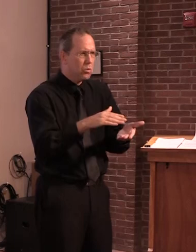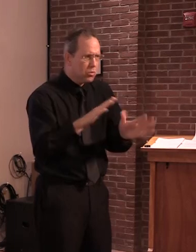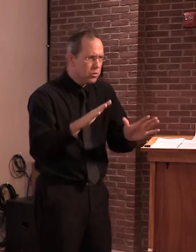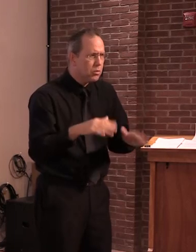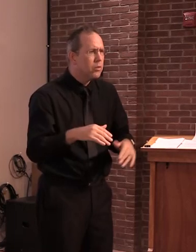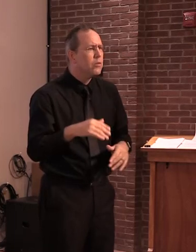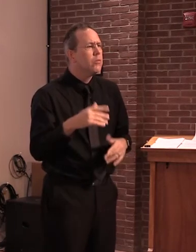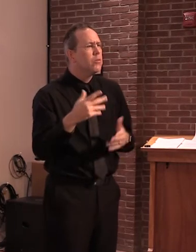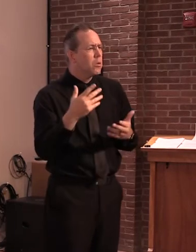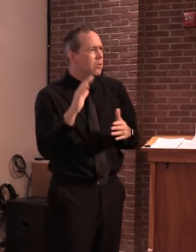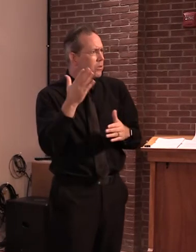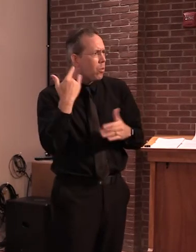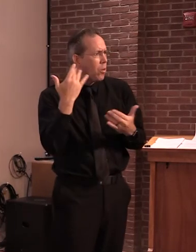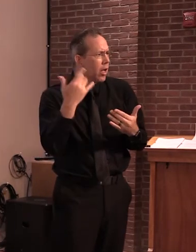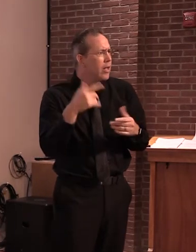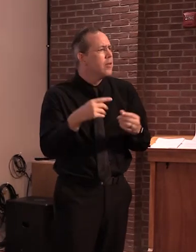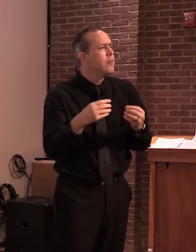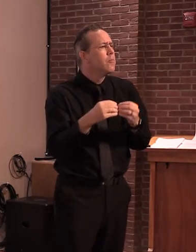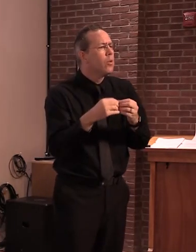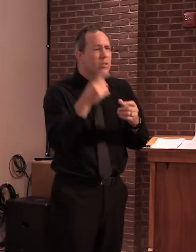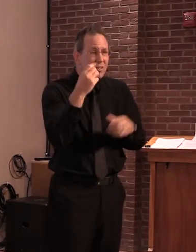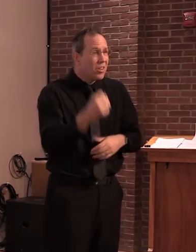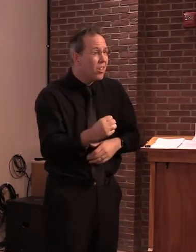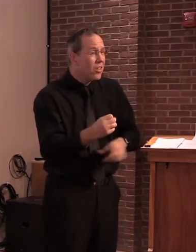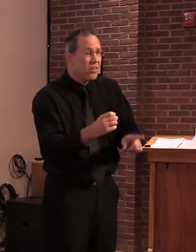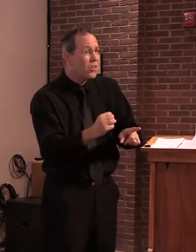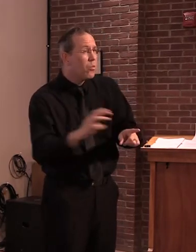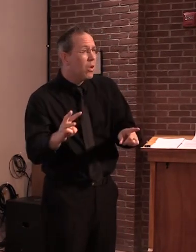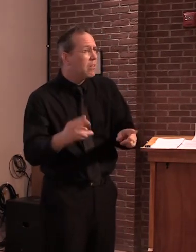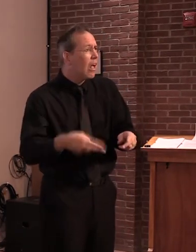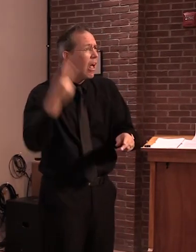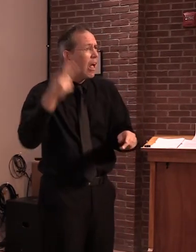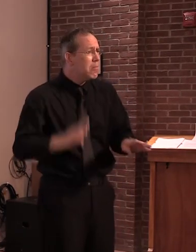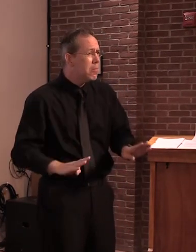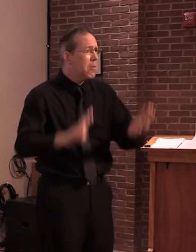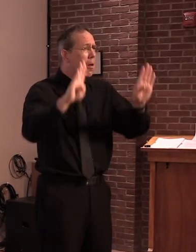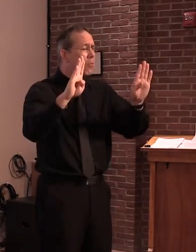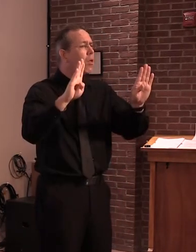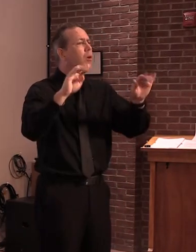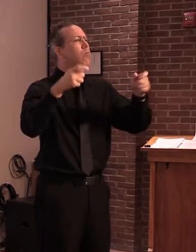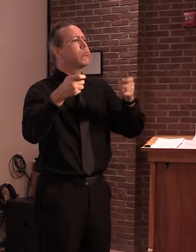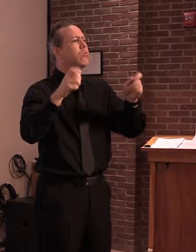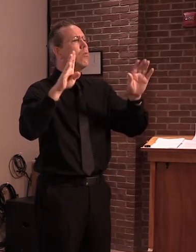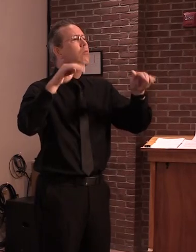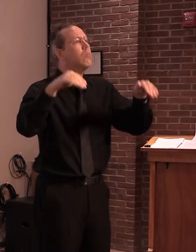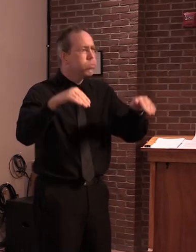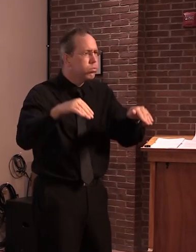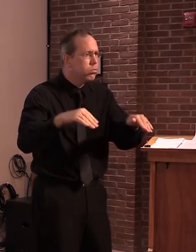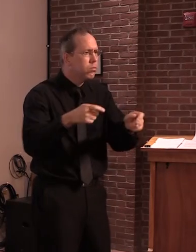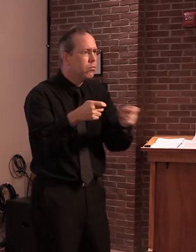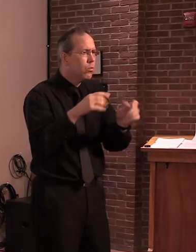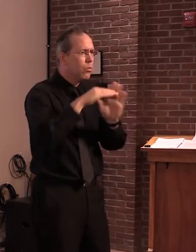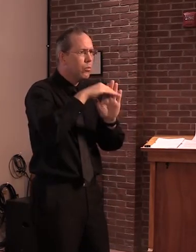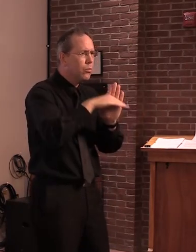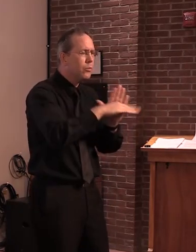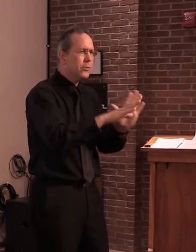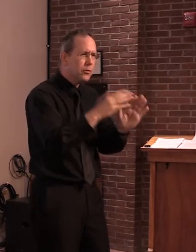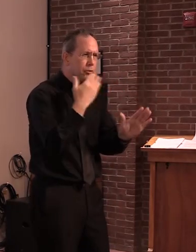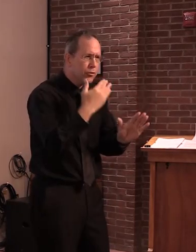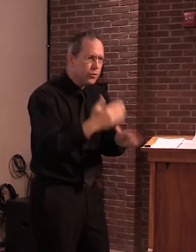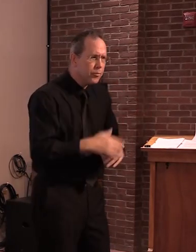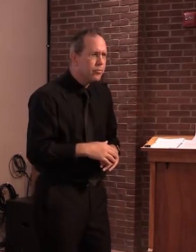in cases in the South and the West, where cases had been increasing the most rapidly, while we also see,